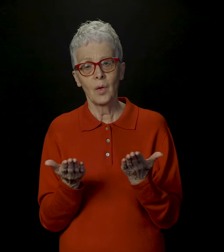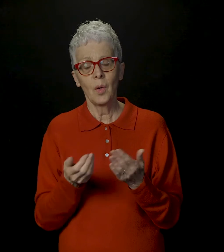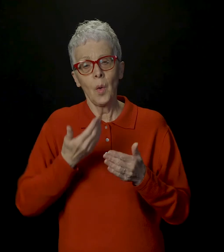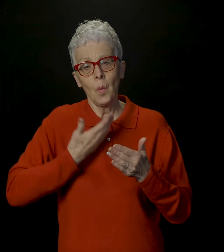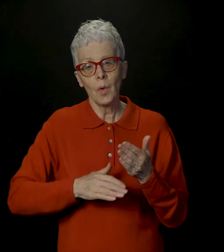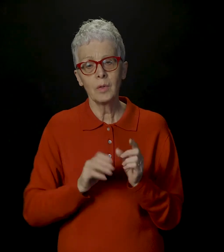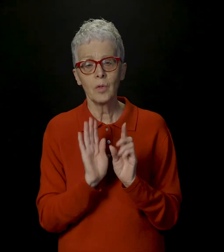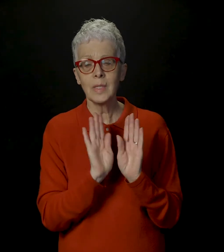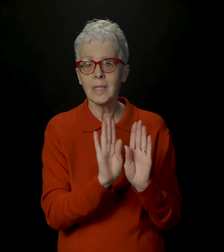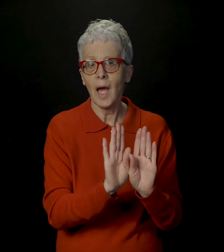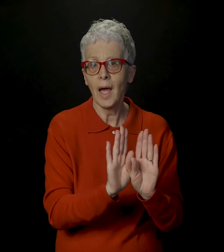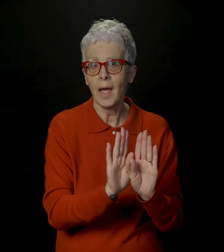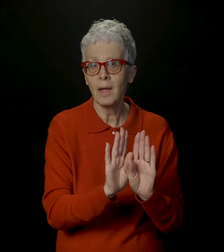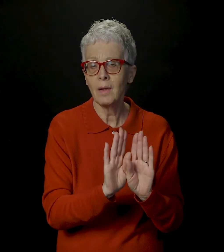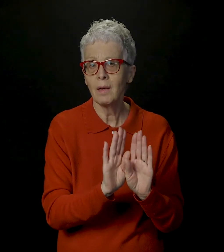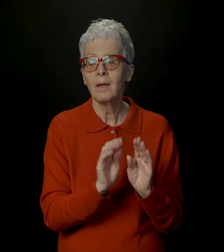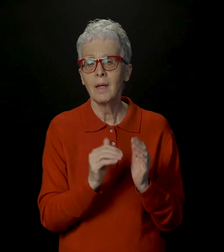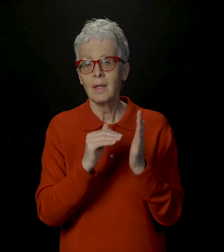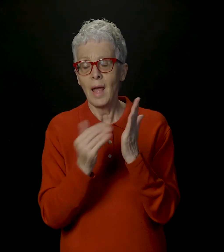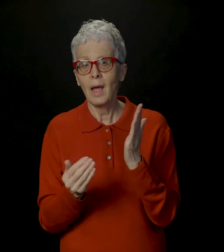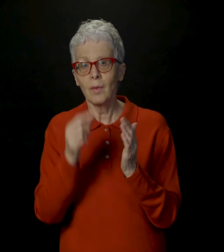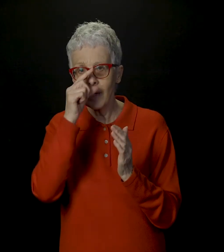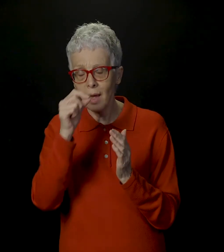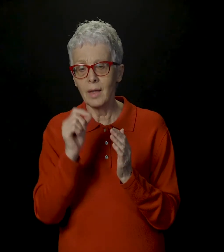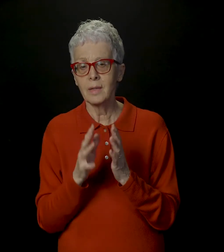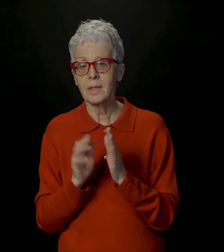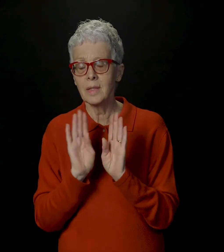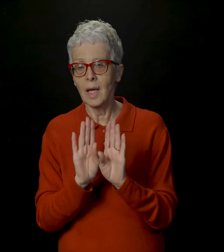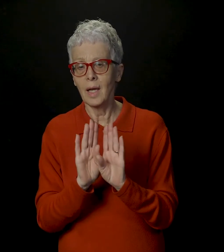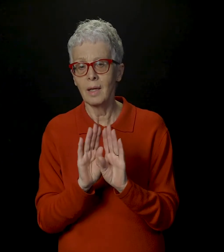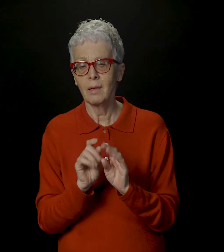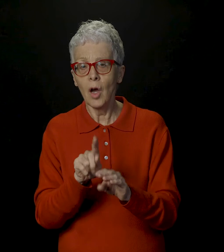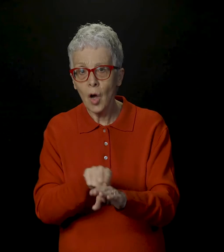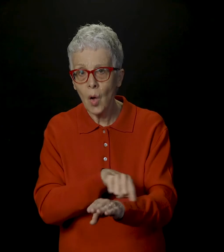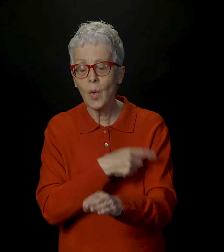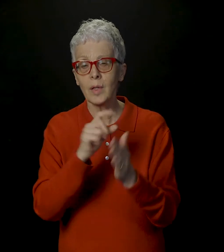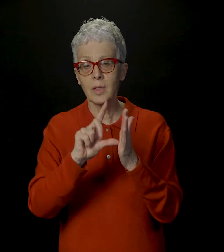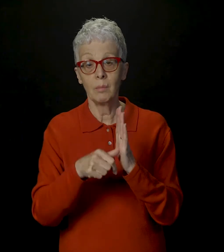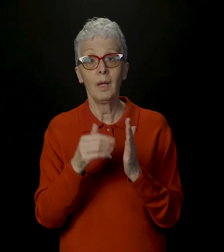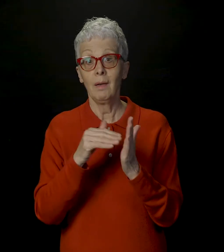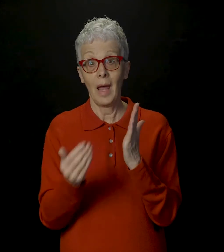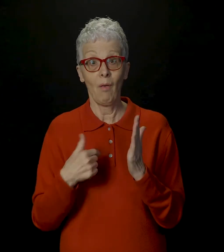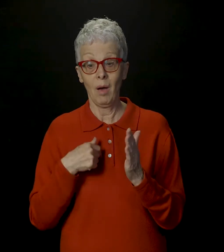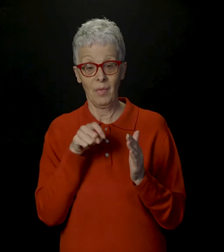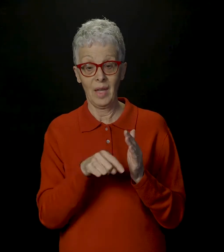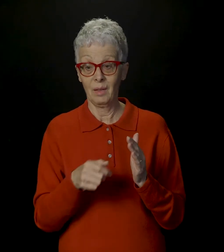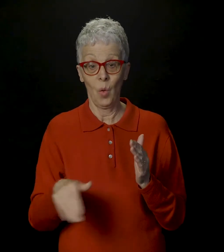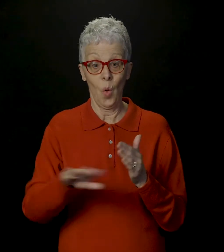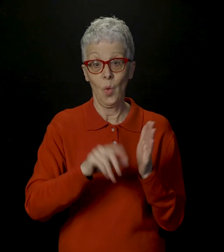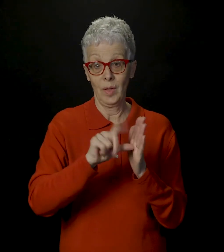sort of Wanted to sort of Stay as long as I possibly Was allowed to In the end And now they can't Get rid of me